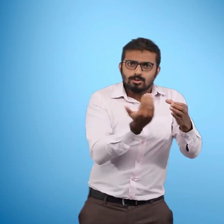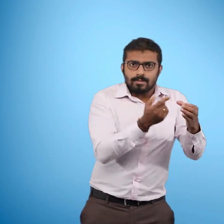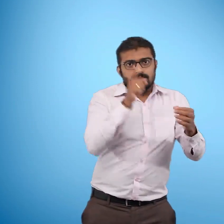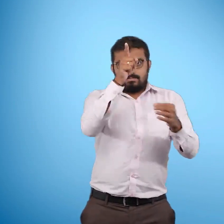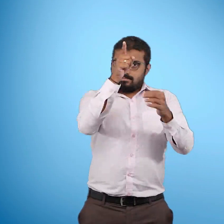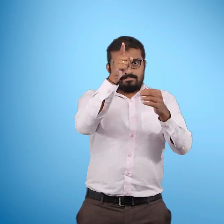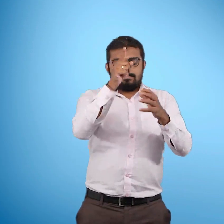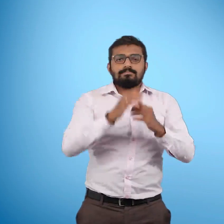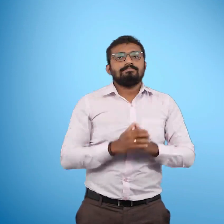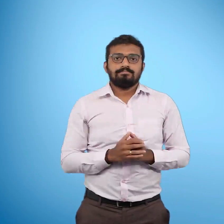can make.